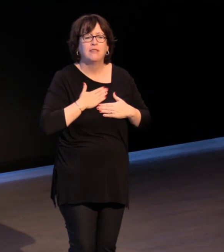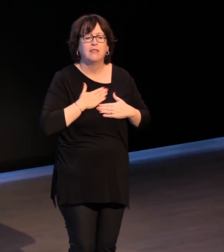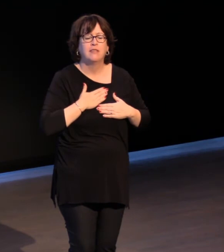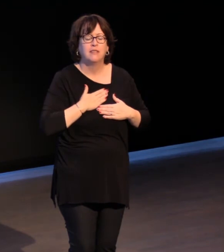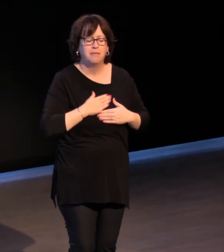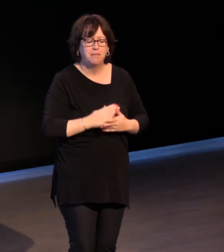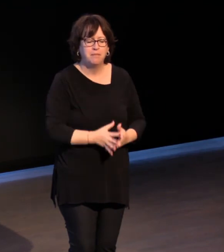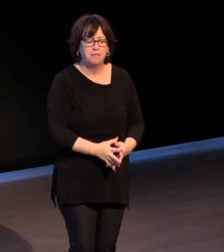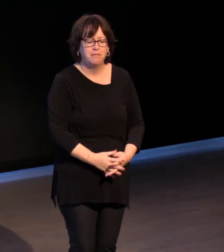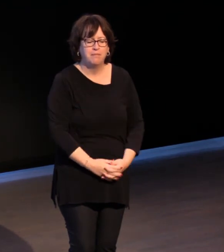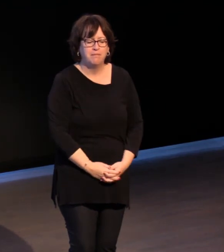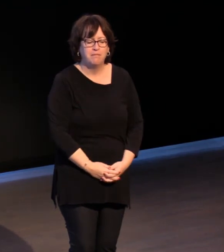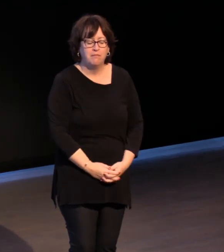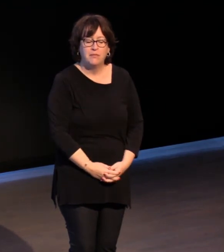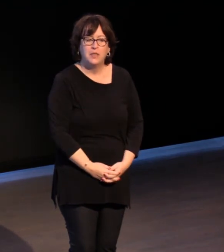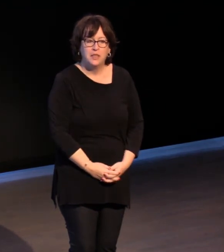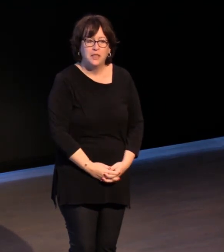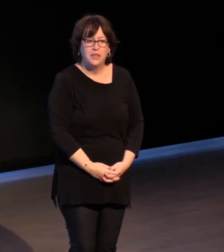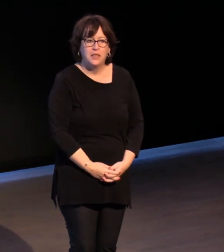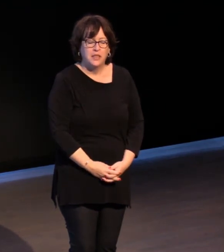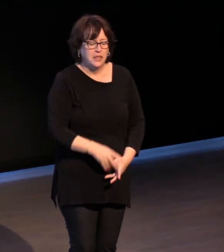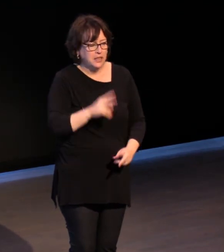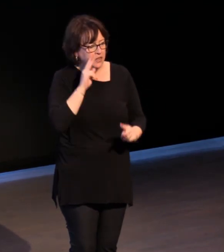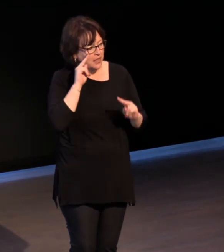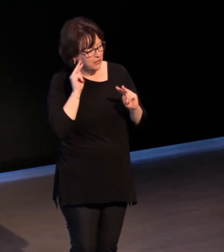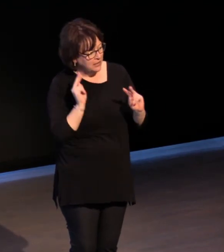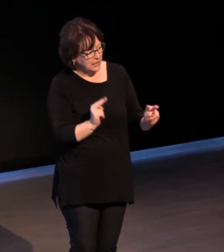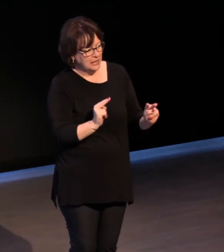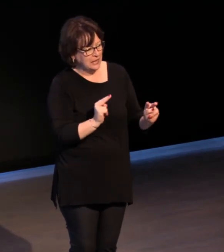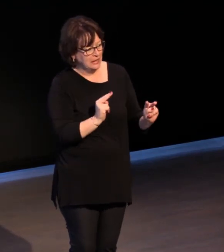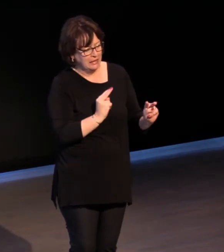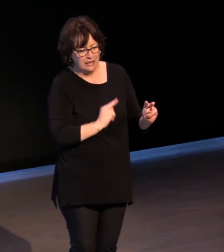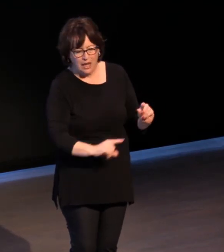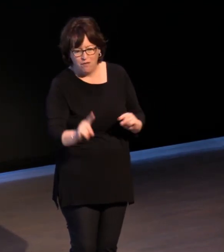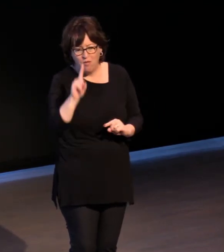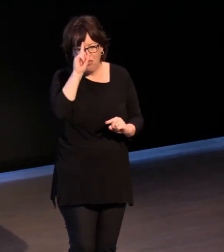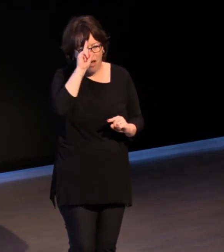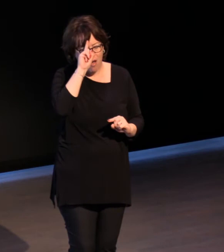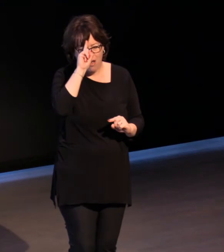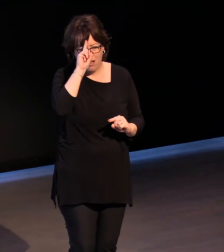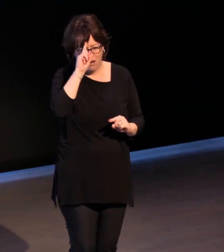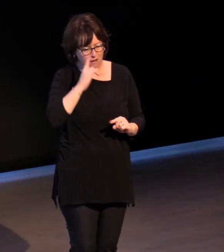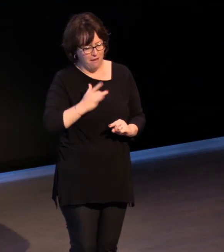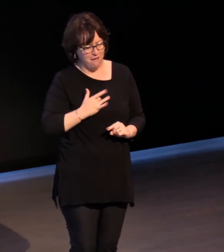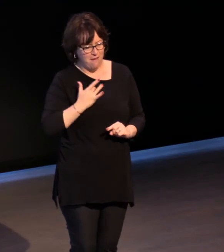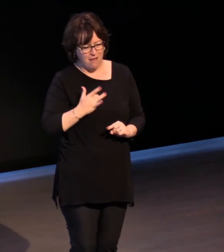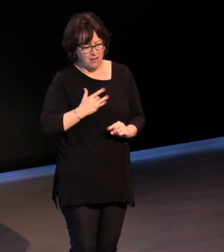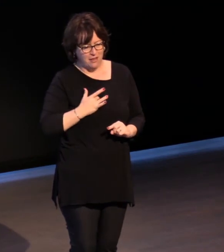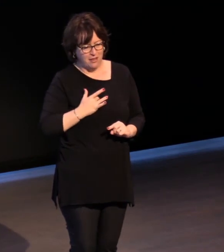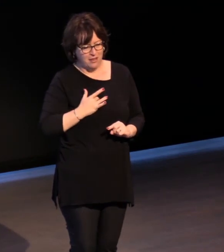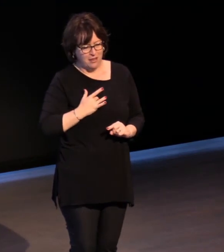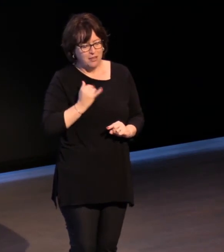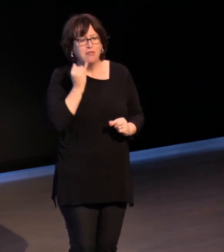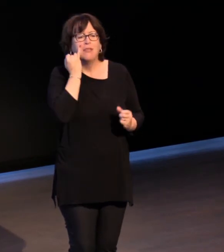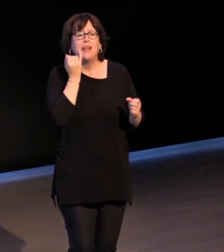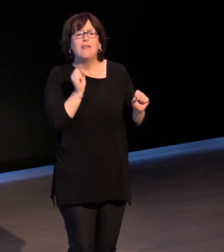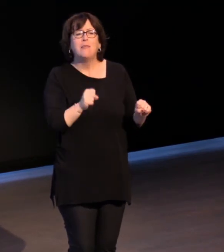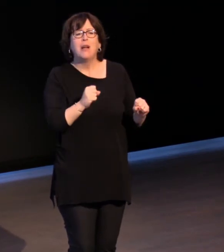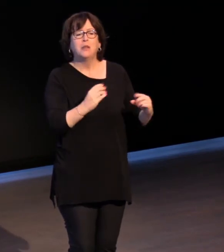I have seen and I have thought and I think, I'm sure, that if we can learn hate,